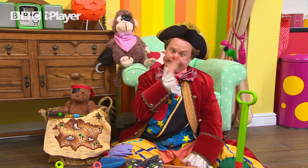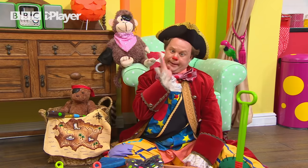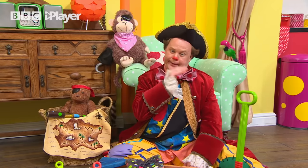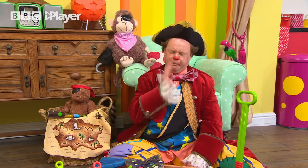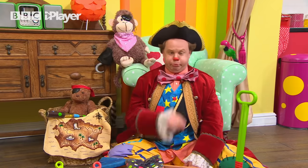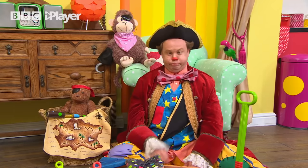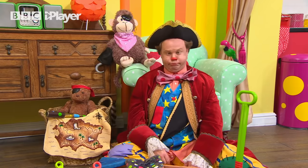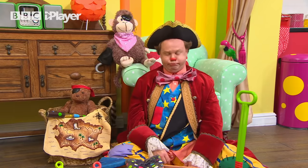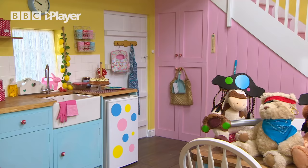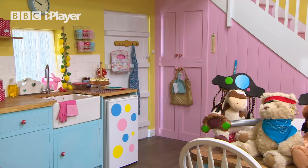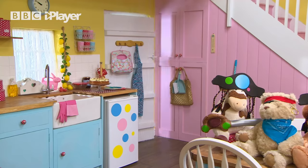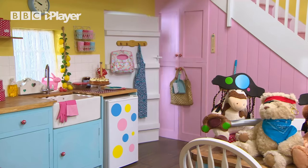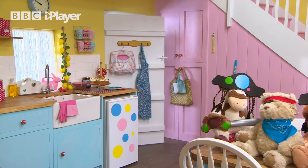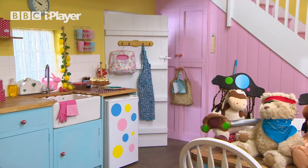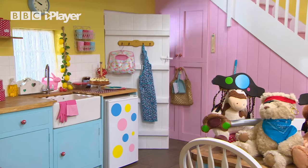sock okay